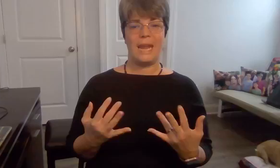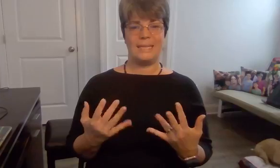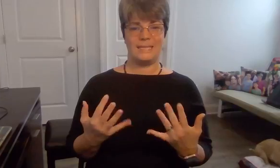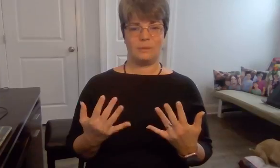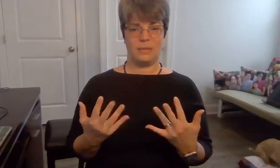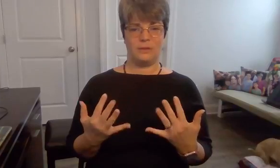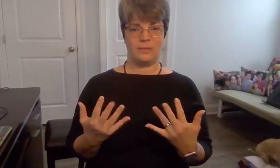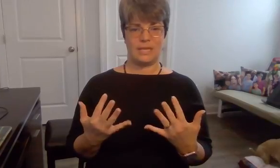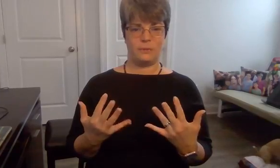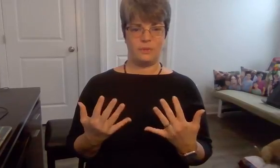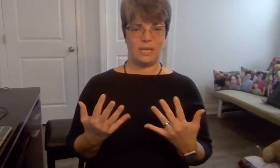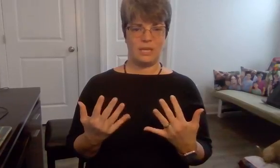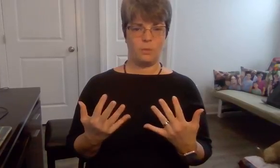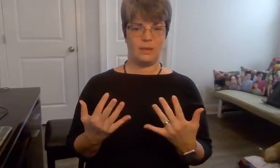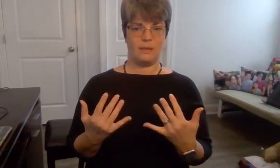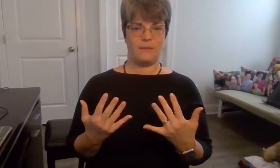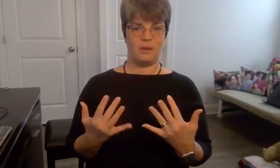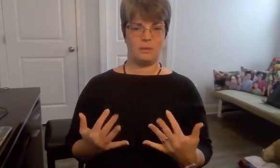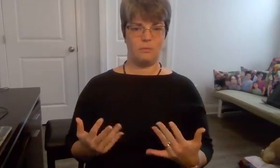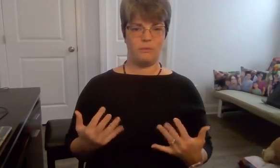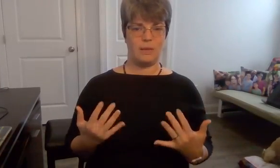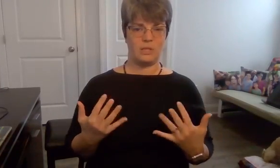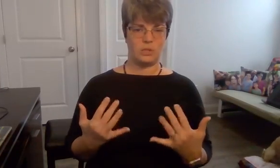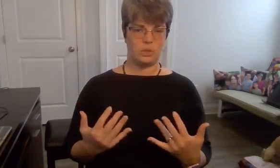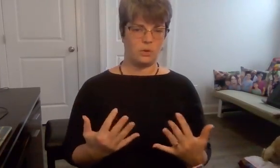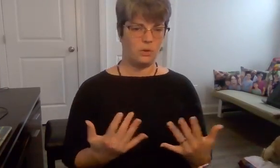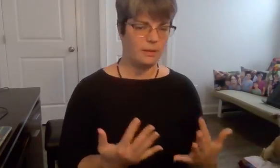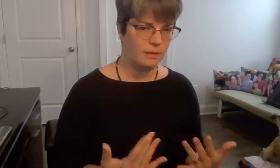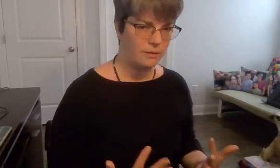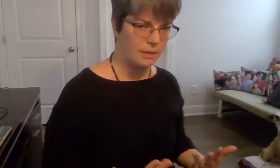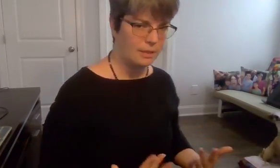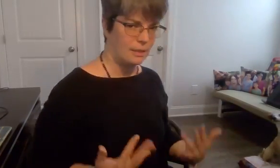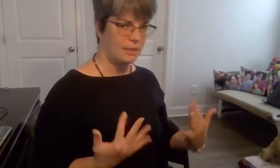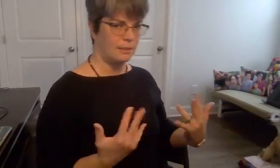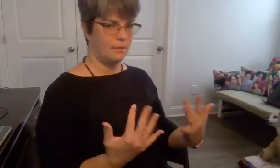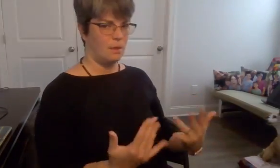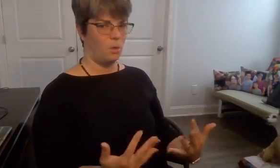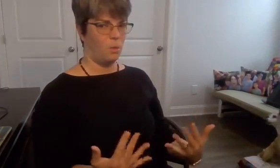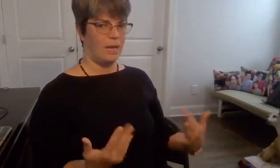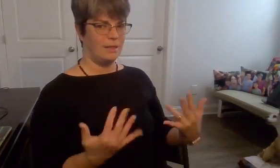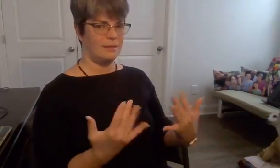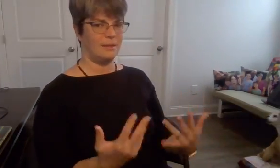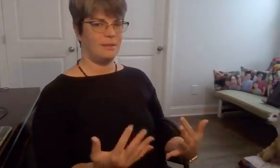is a really good sign. So if you take your wiggly fingers and move them in a circle, I don't know if you can see this. Wait.